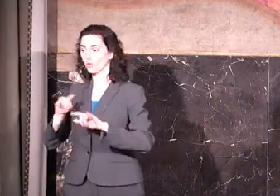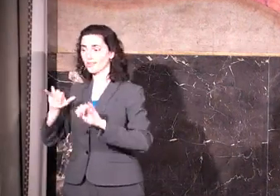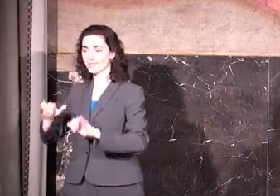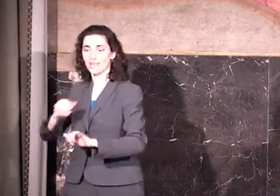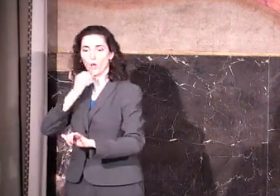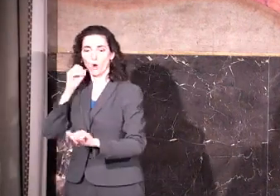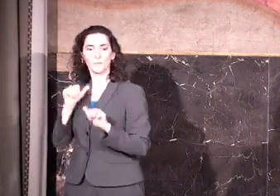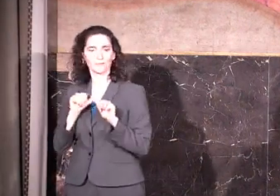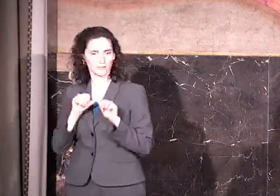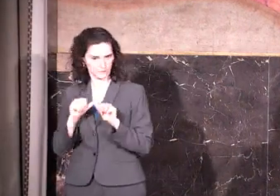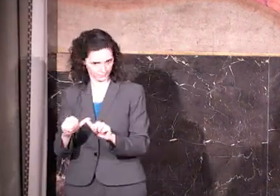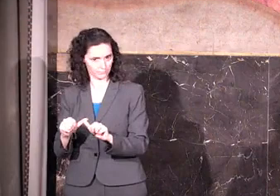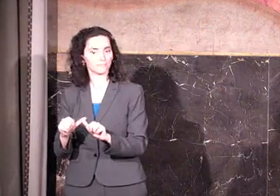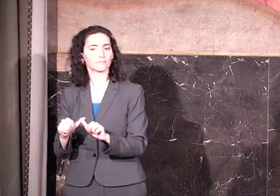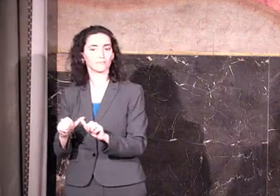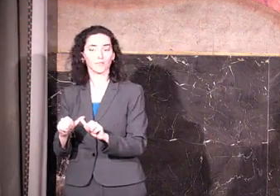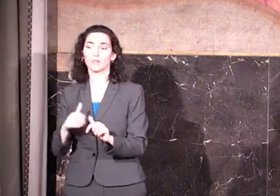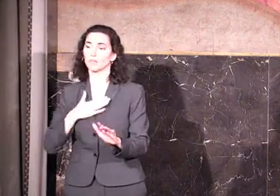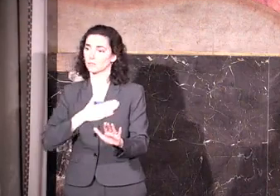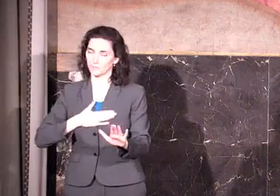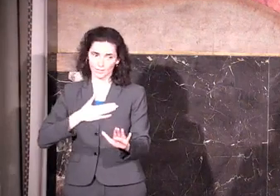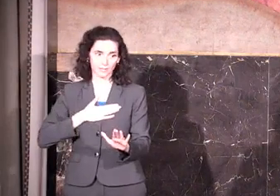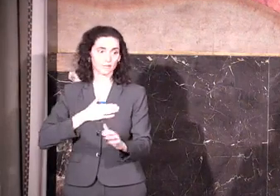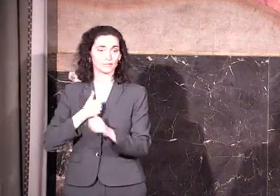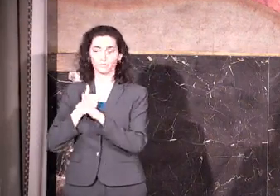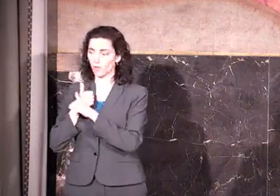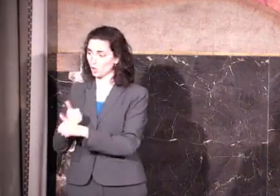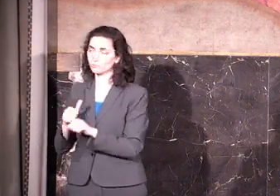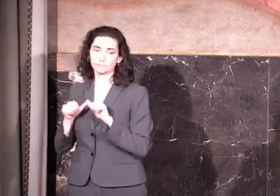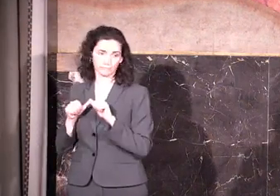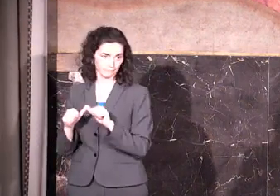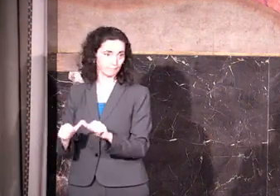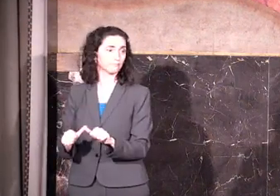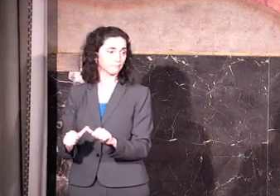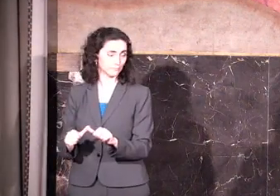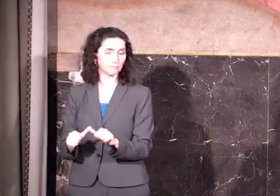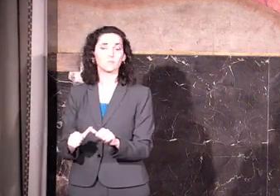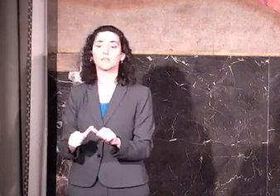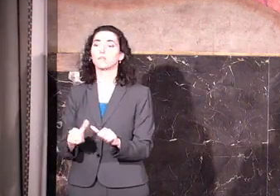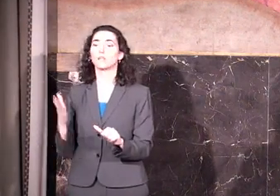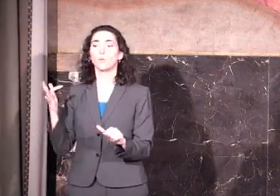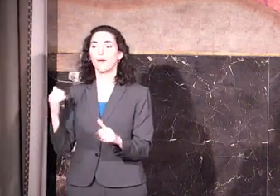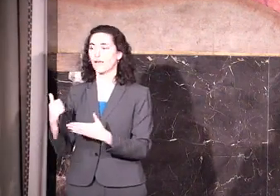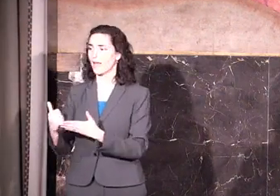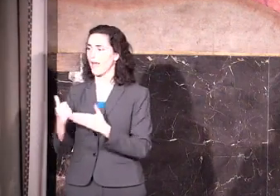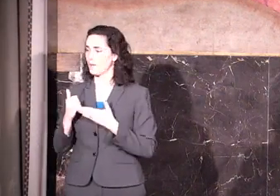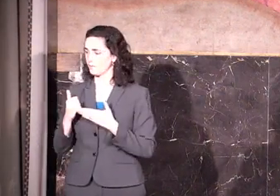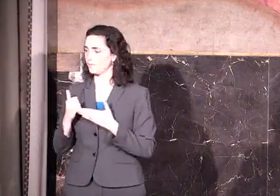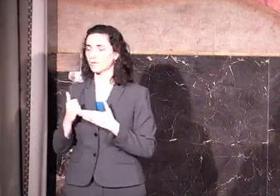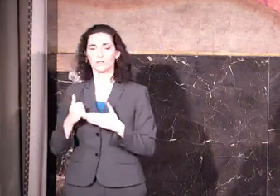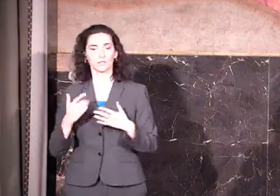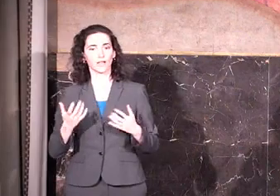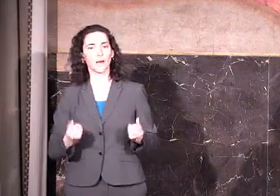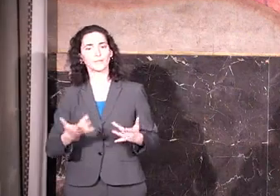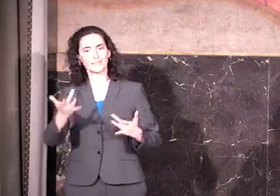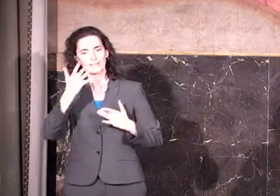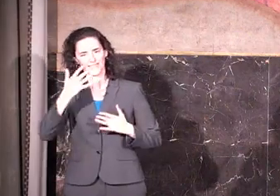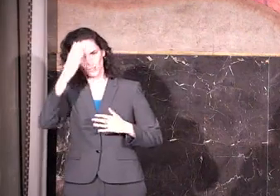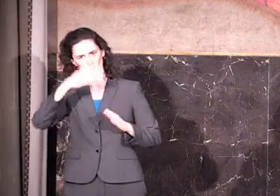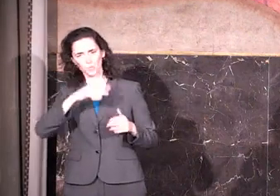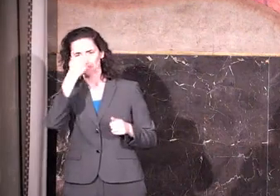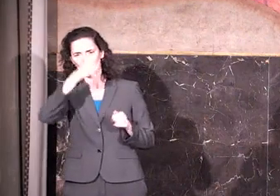people to continue to abide by that so that we can keep our case trajectory,